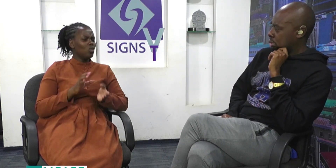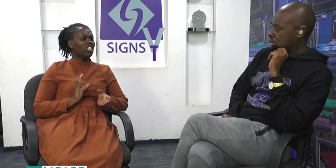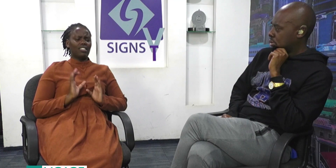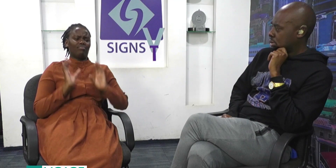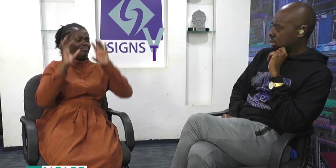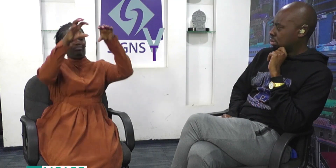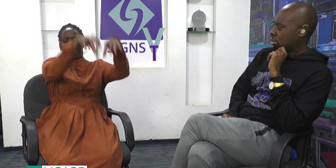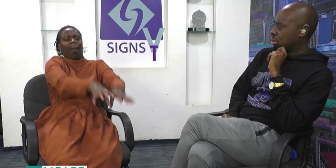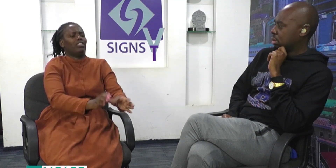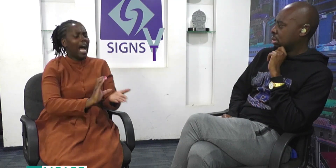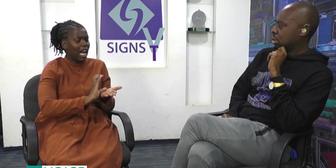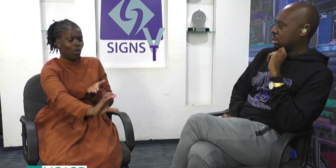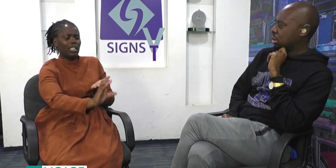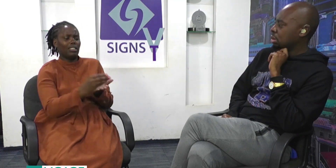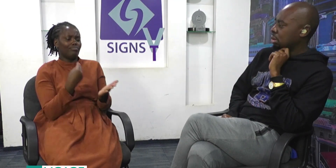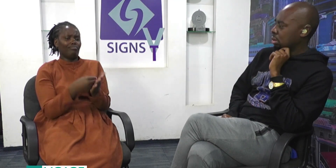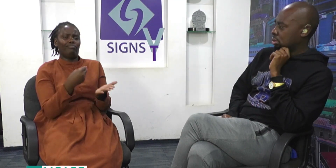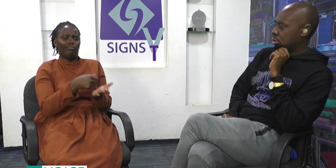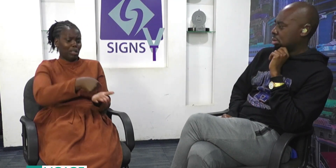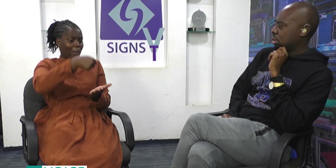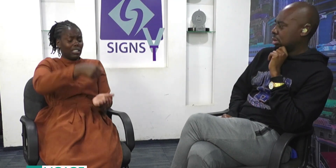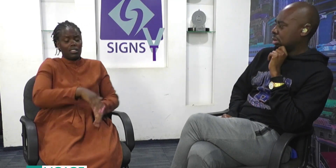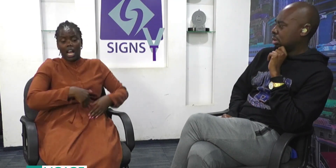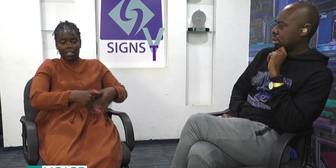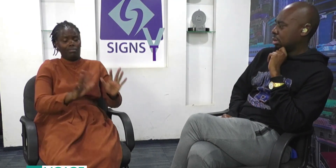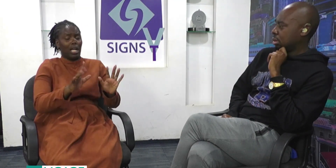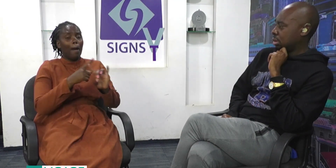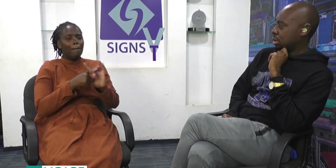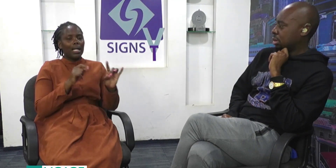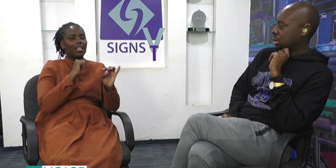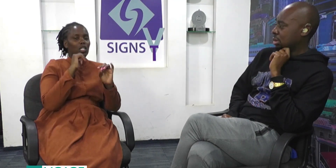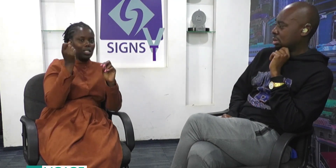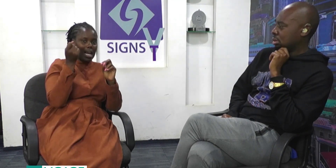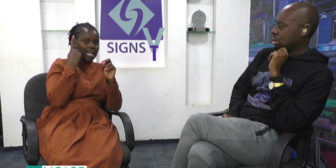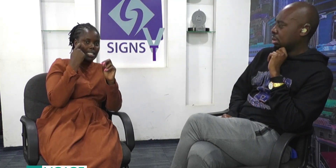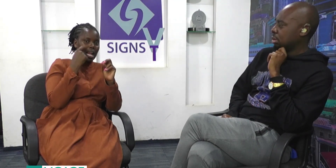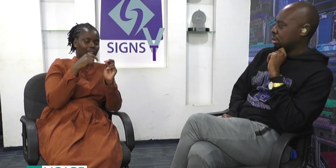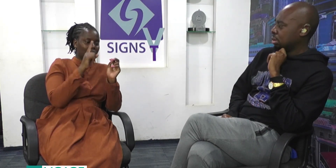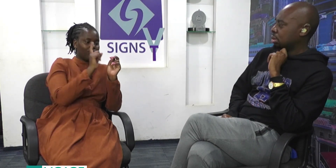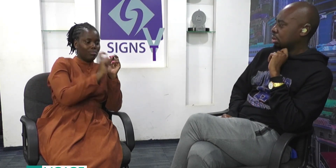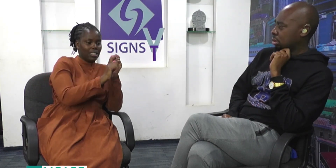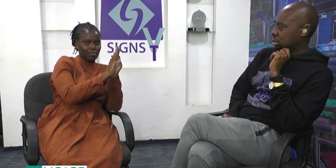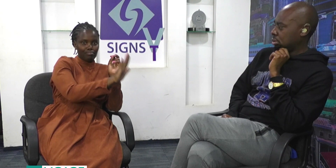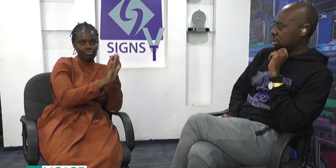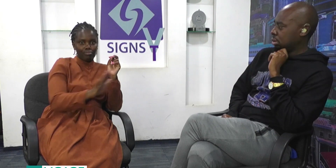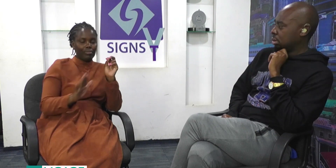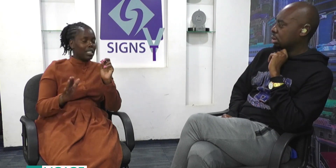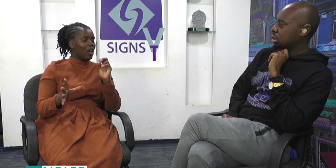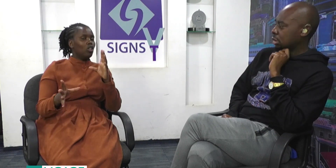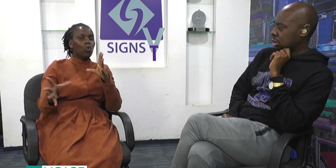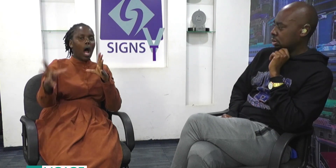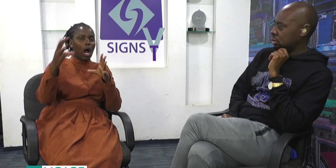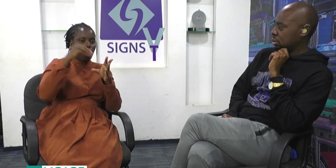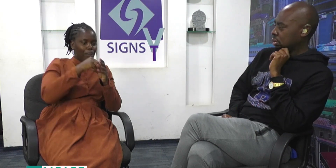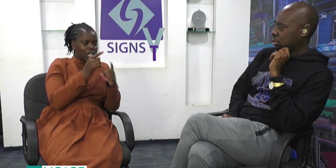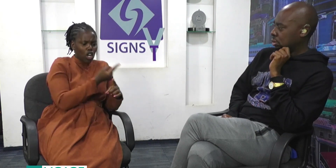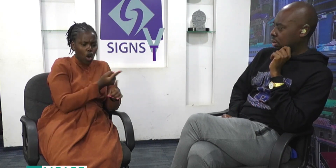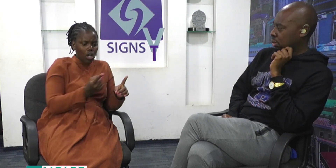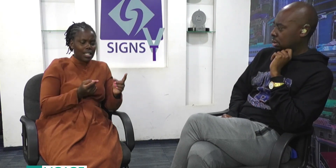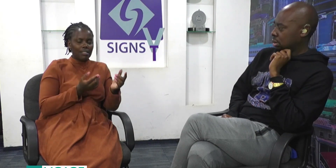different groups based on different disabilities, and also the fundings from the government, so that we can